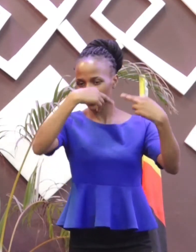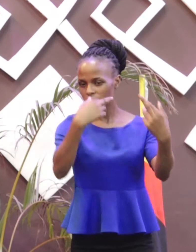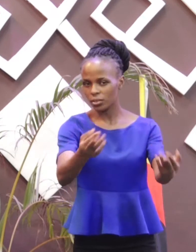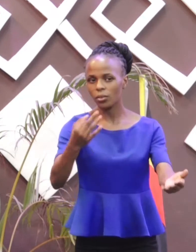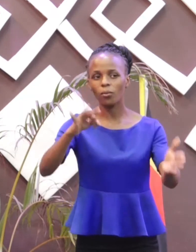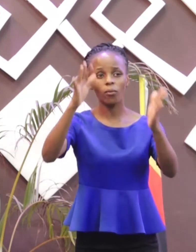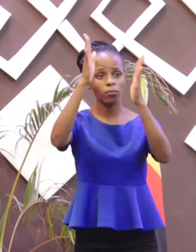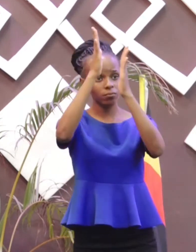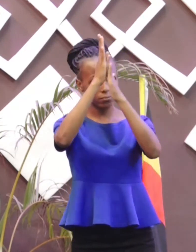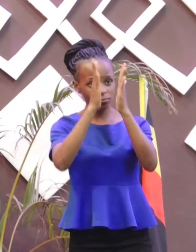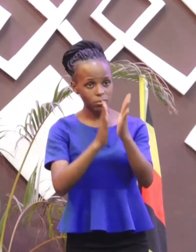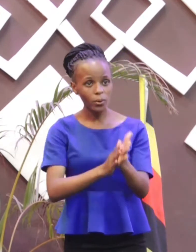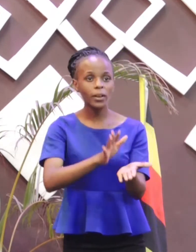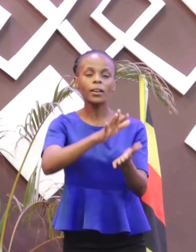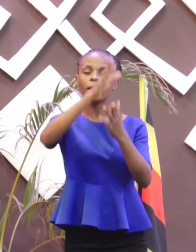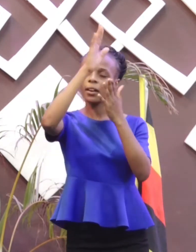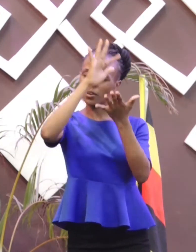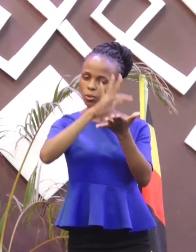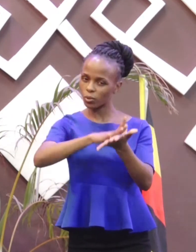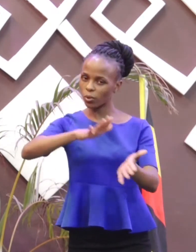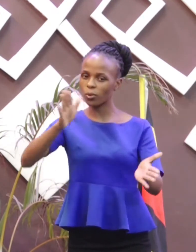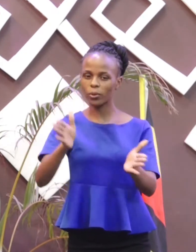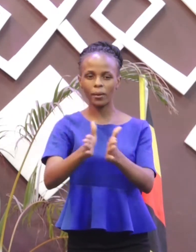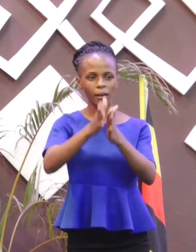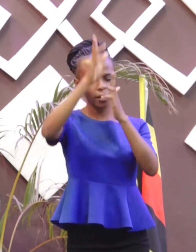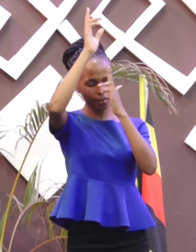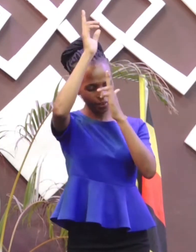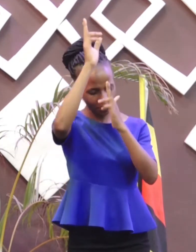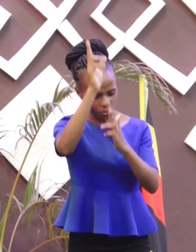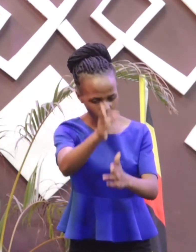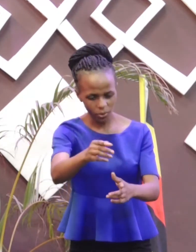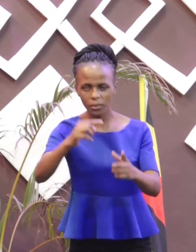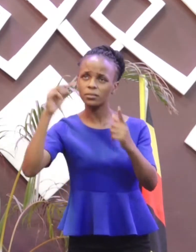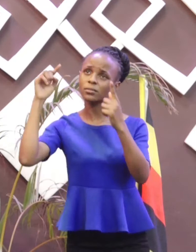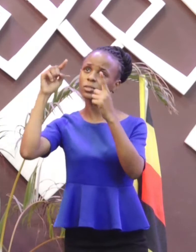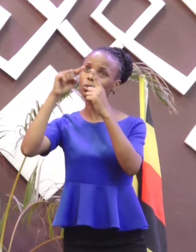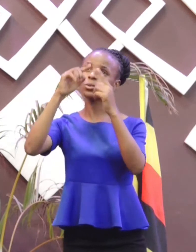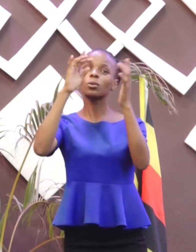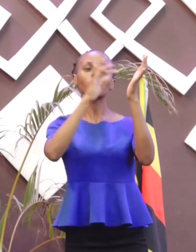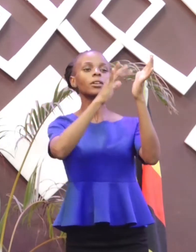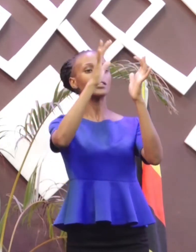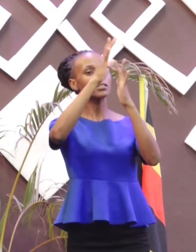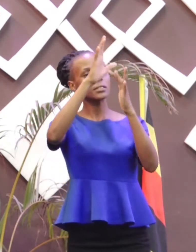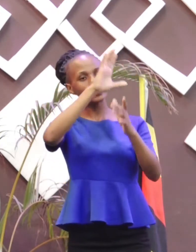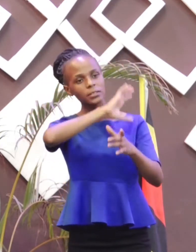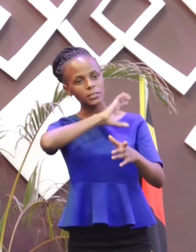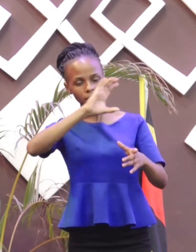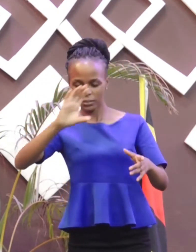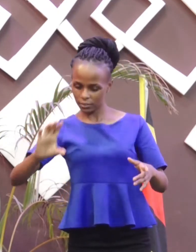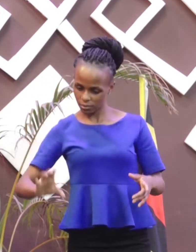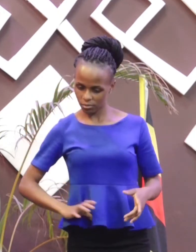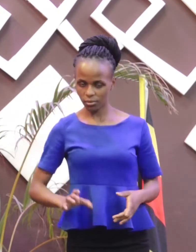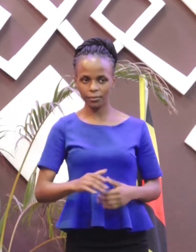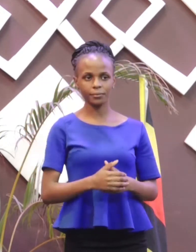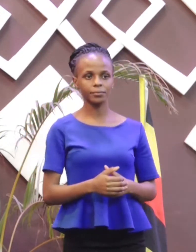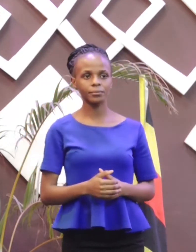praise, glory, and honor unto Jesus Christ. Ntwolo ngokugezesebwa